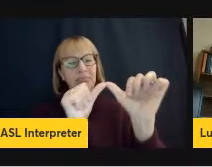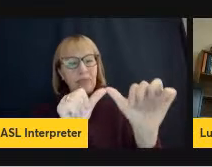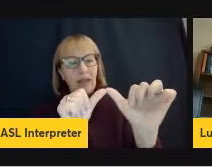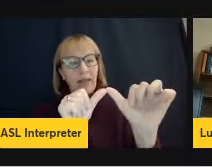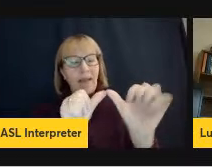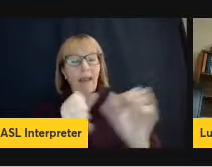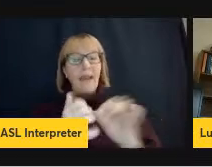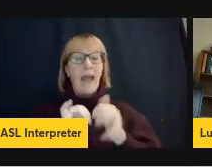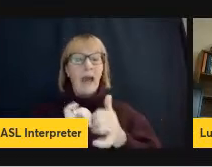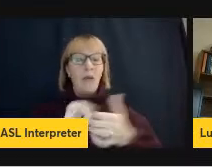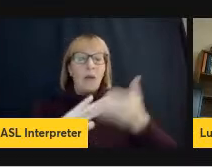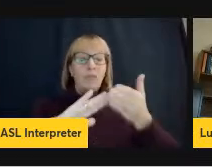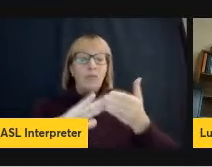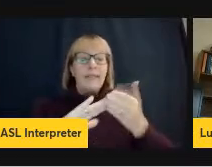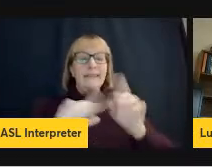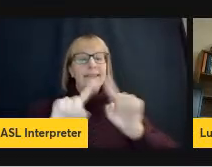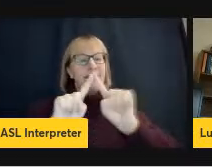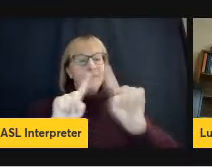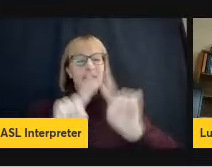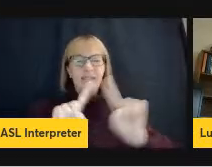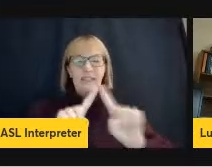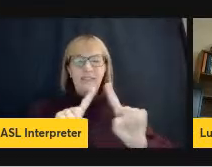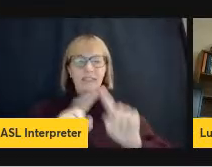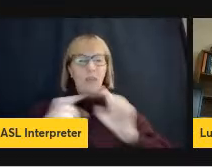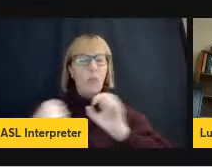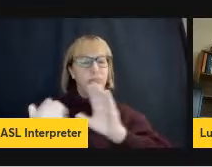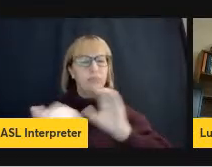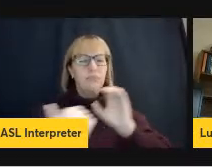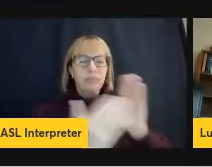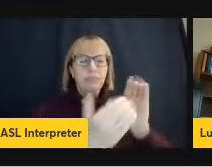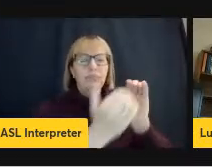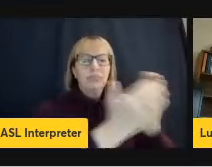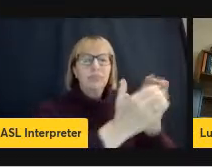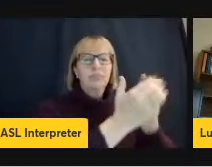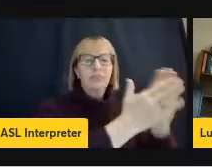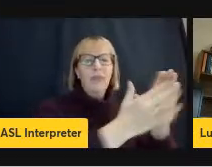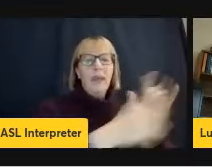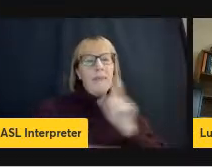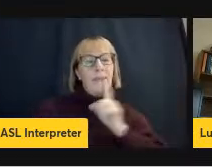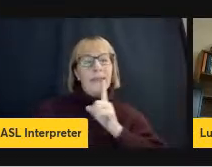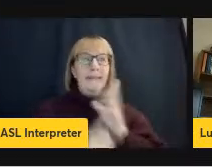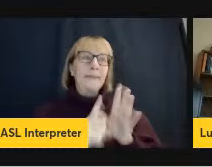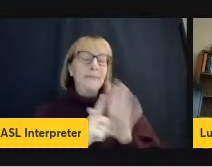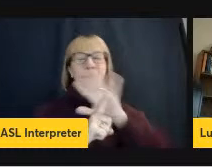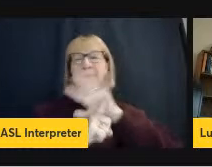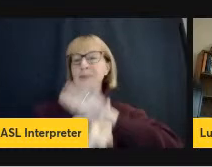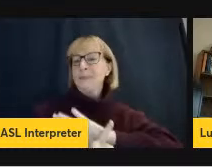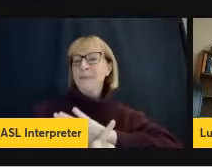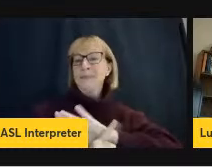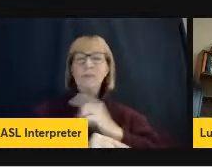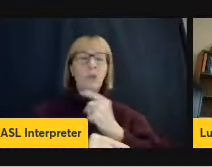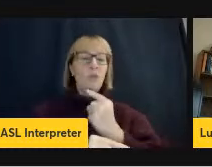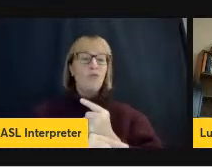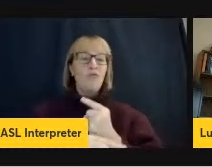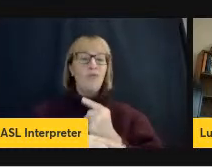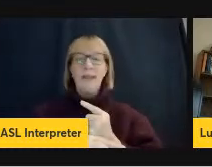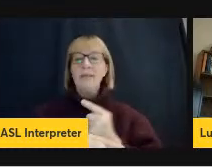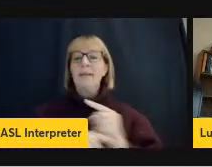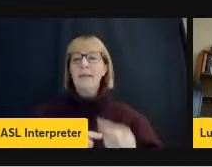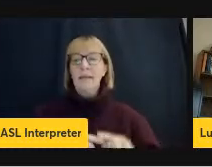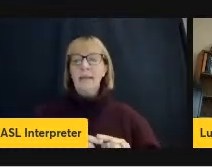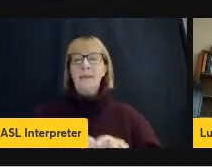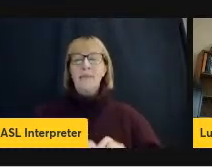multiple ways. But the subtle ways in which it operates has been largely overlooked, and even in racial